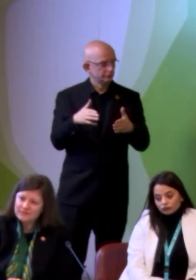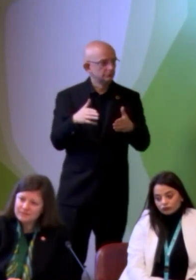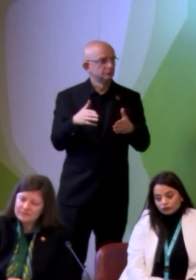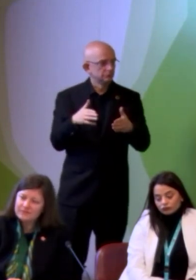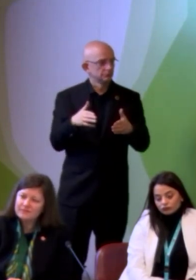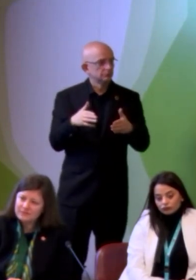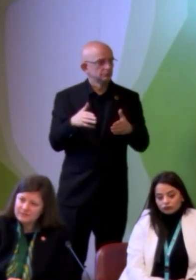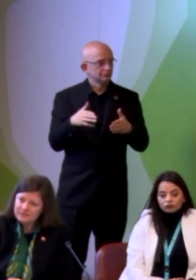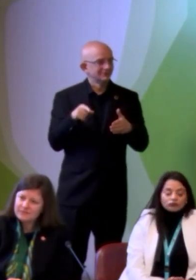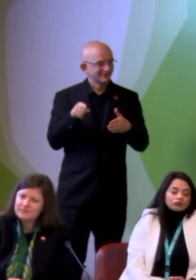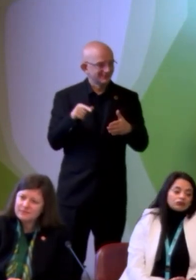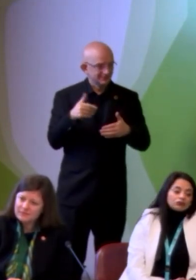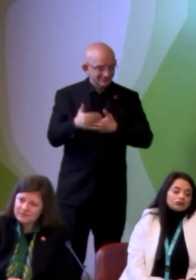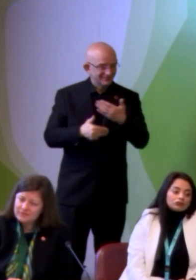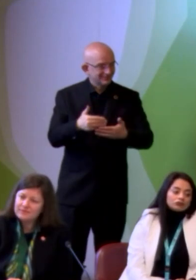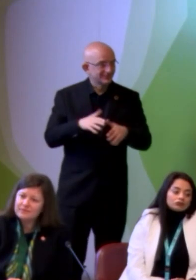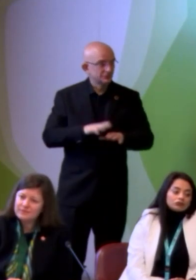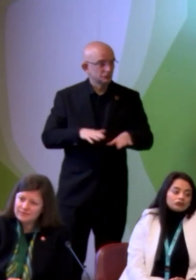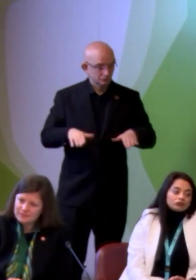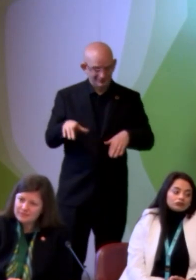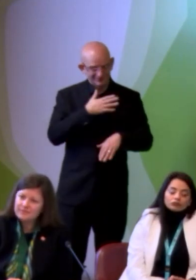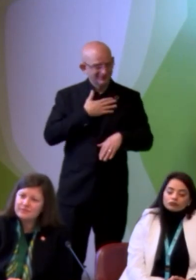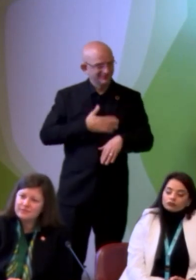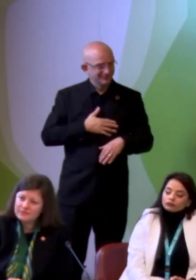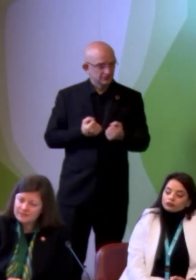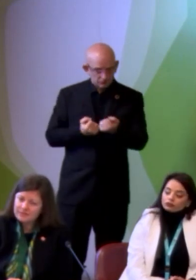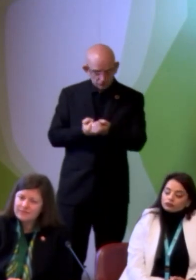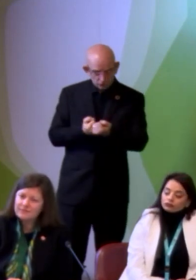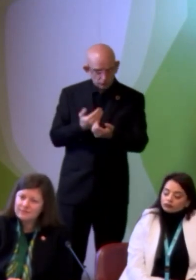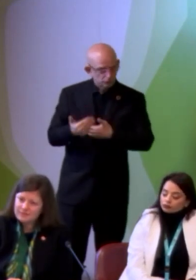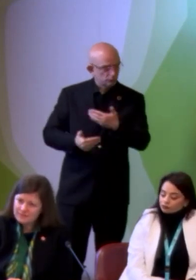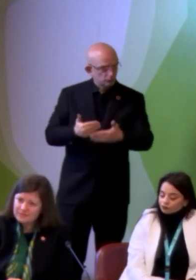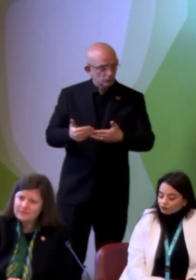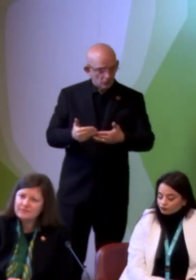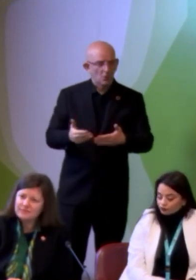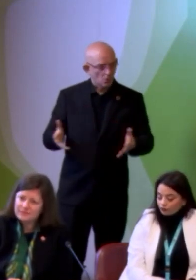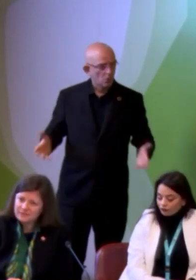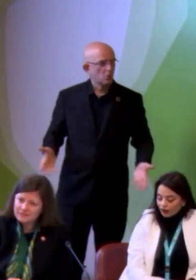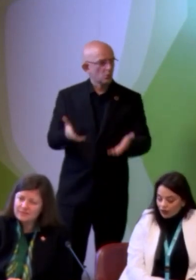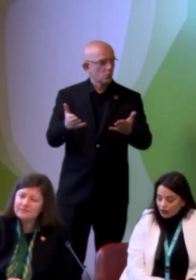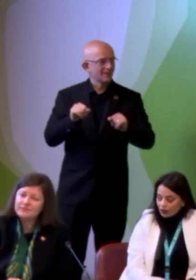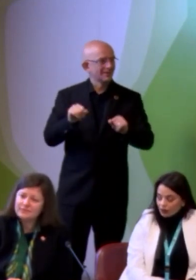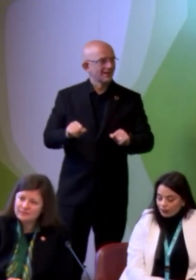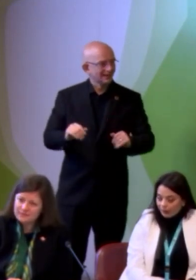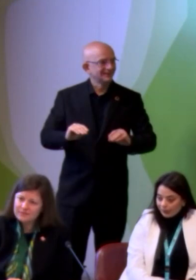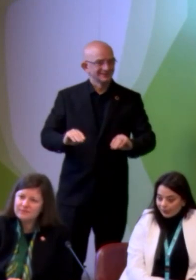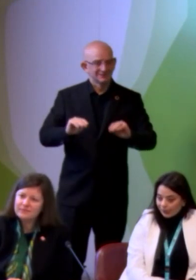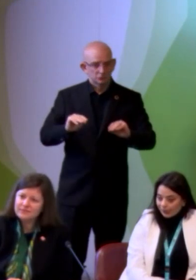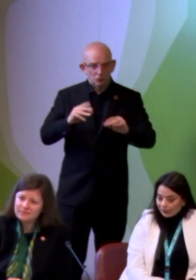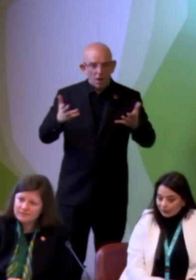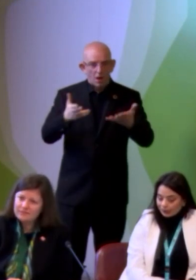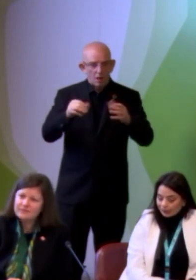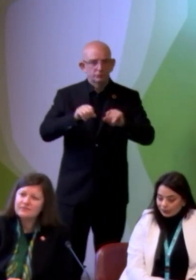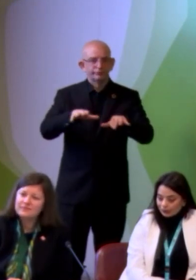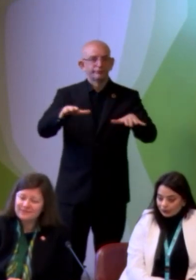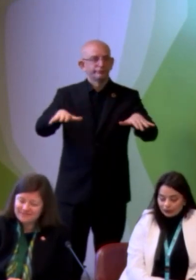needed real support to be supported, where we have the teachers trained, because another major problem is